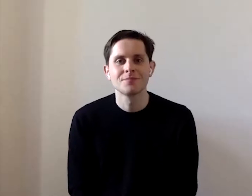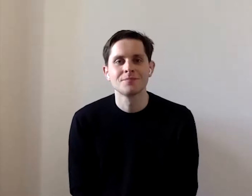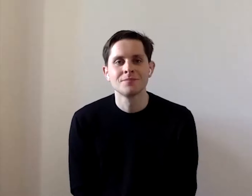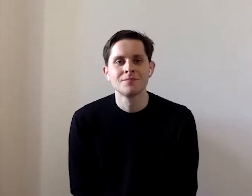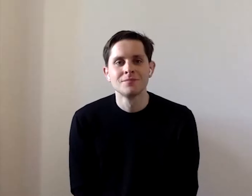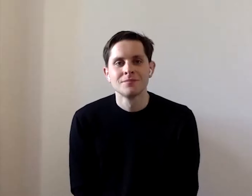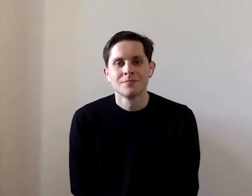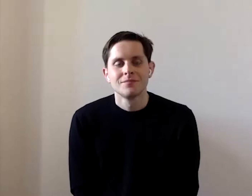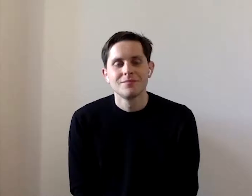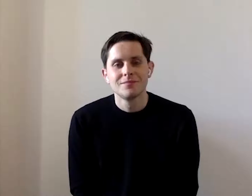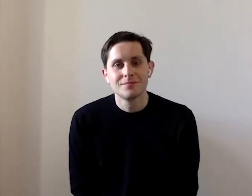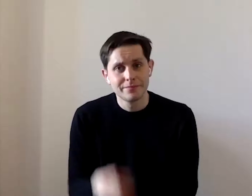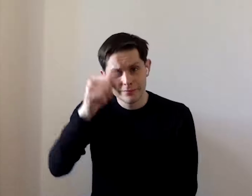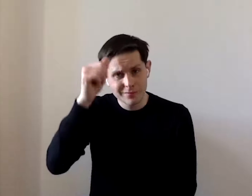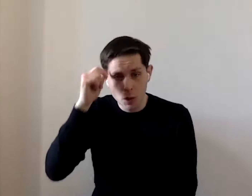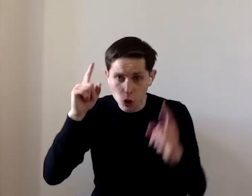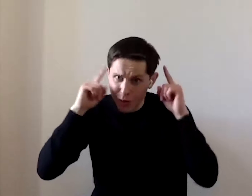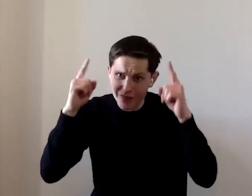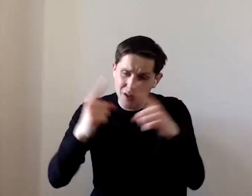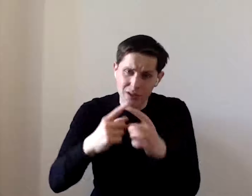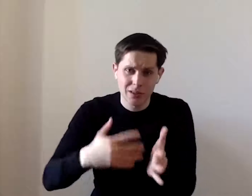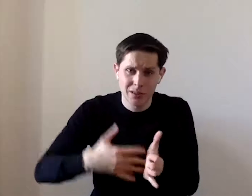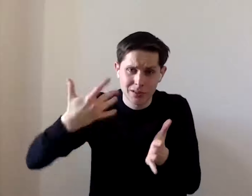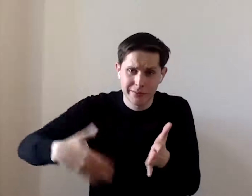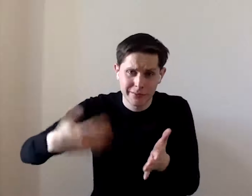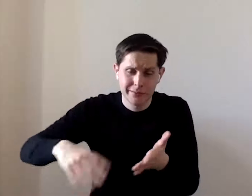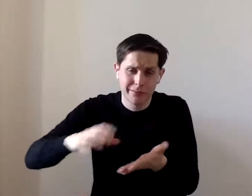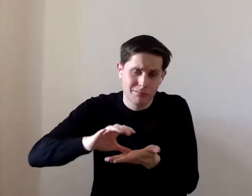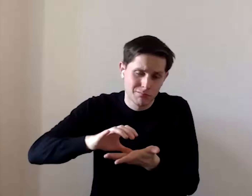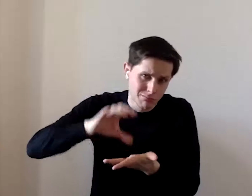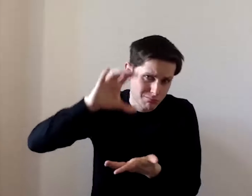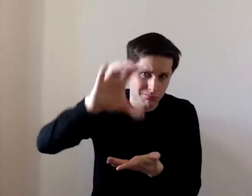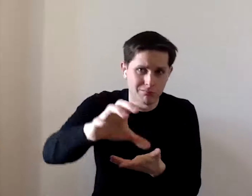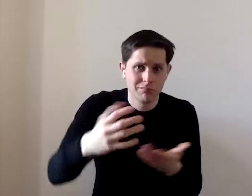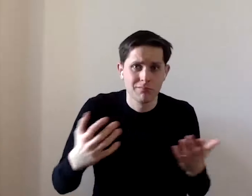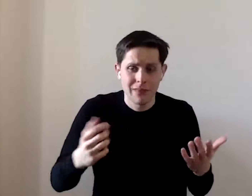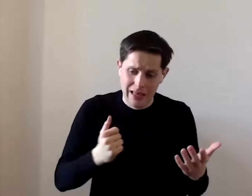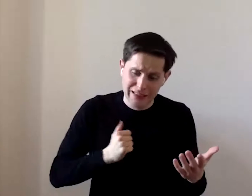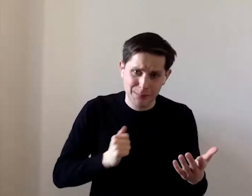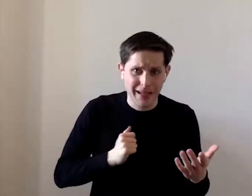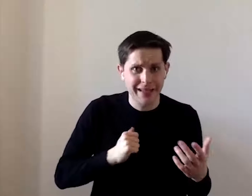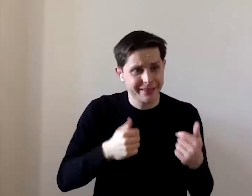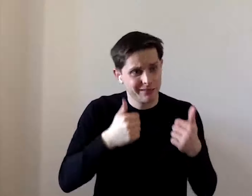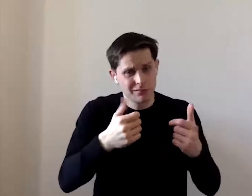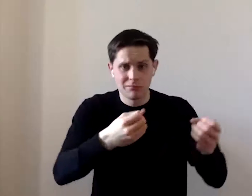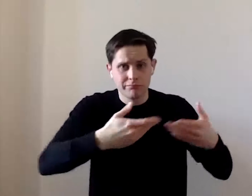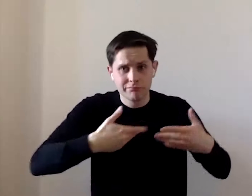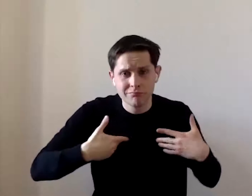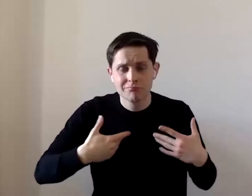the way that all the methods of teaching. You know, when we think about what we're paying at university and what we get,